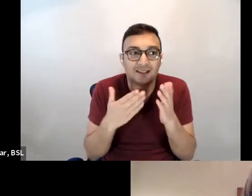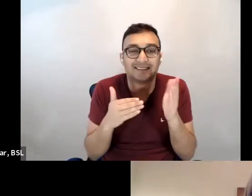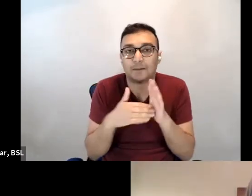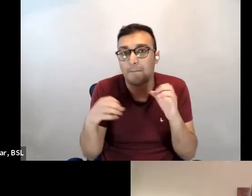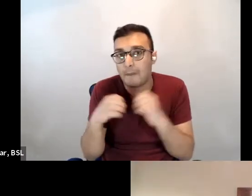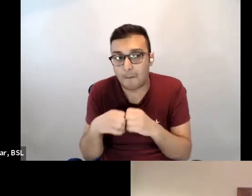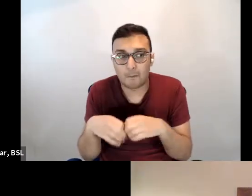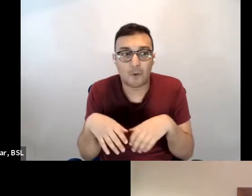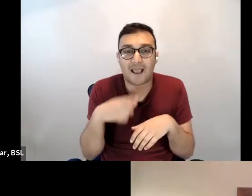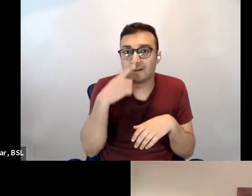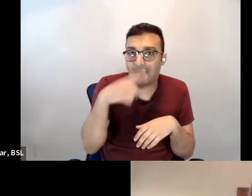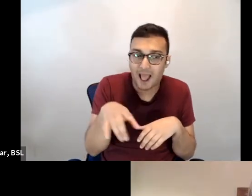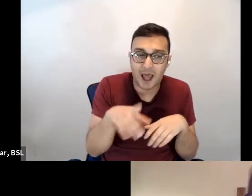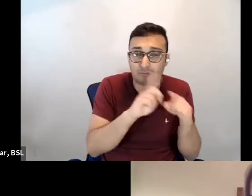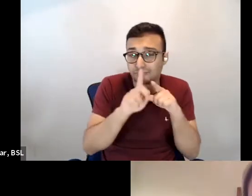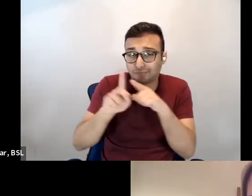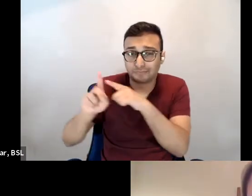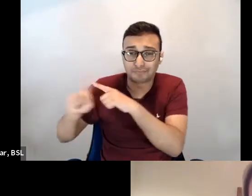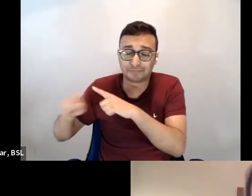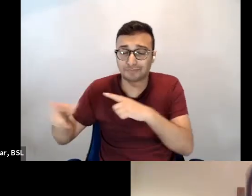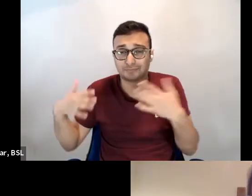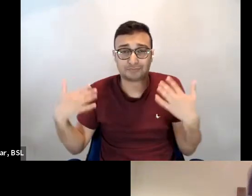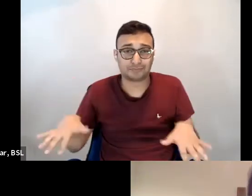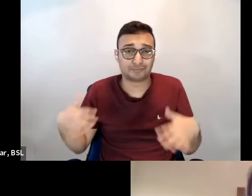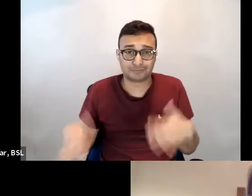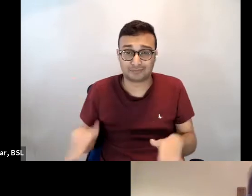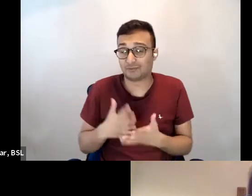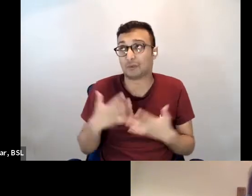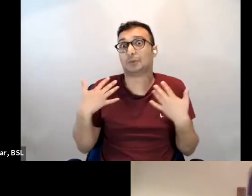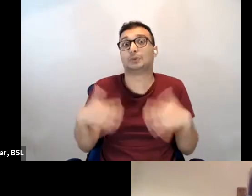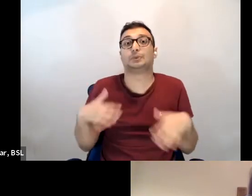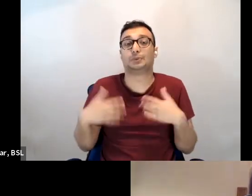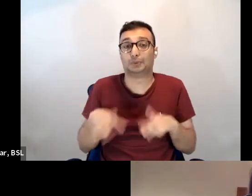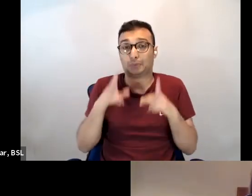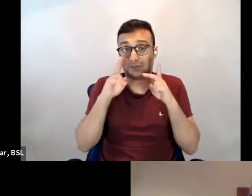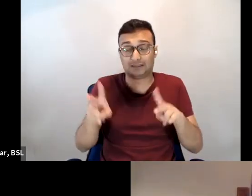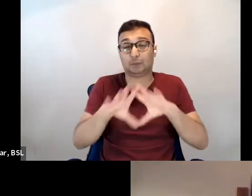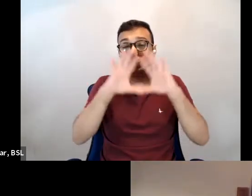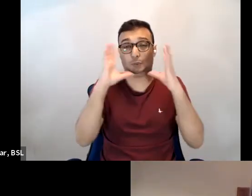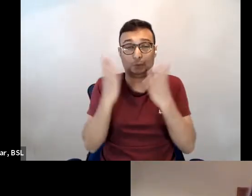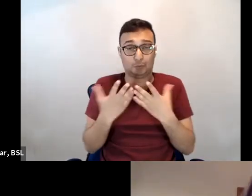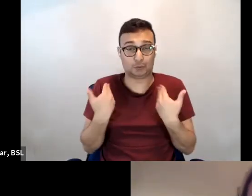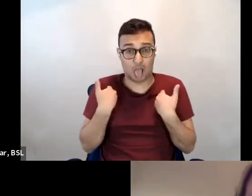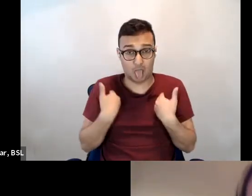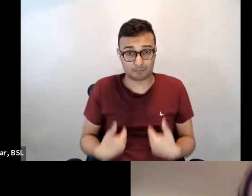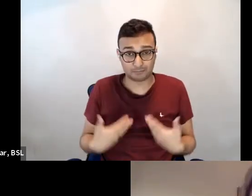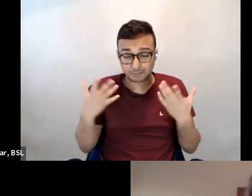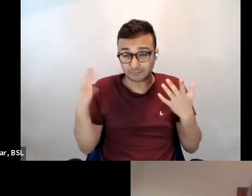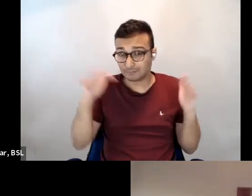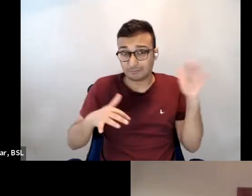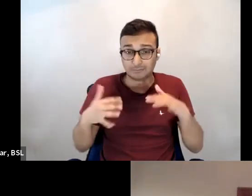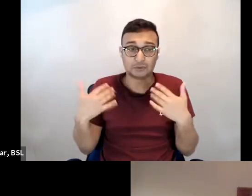through as well. So it's absolutely fantastic to have so many of you join from all over the world and have such a vast array of expertise as